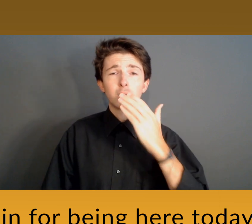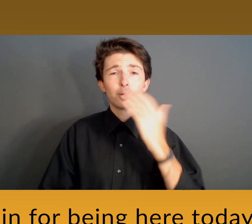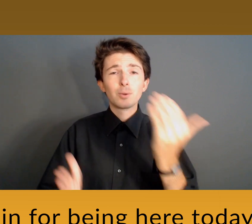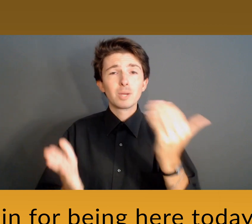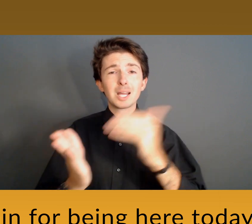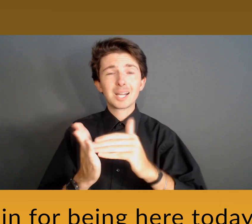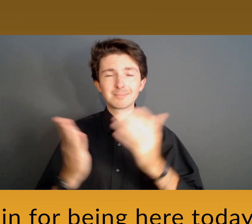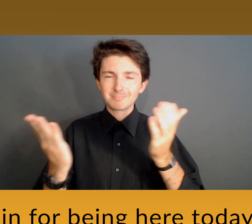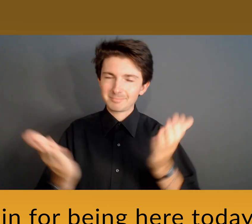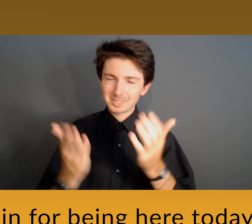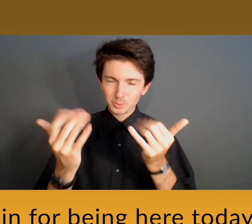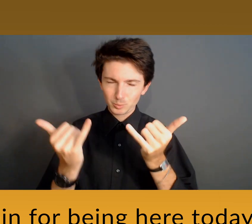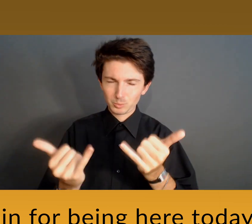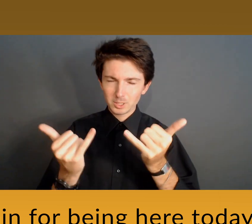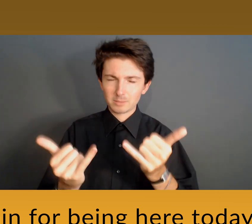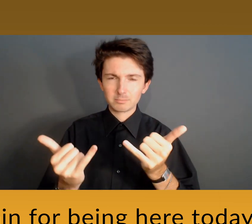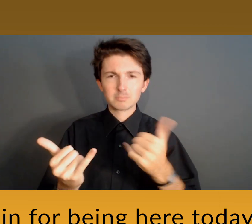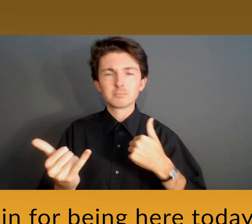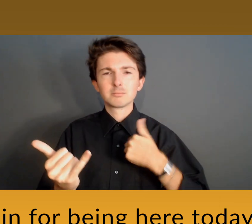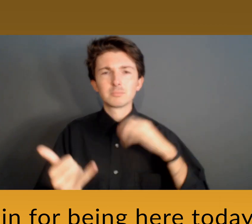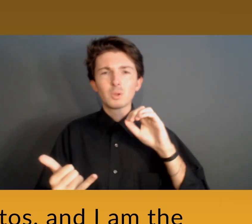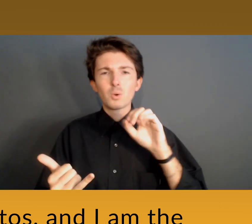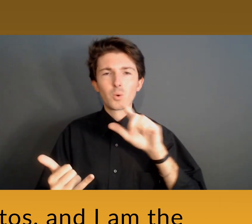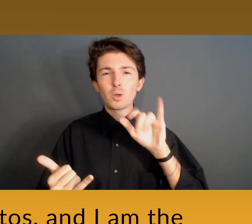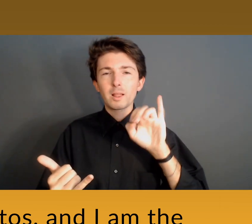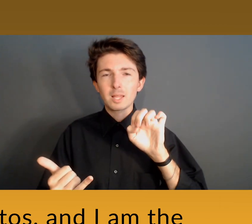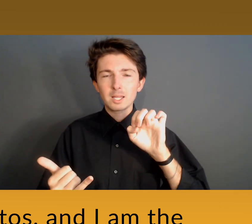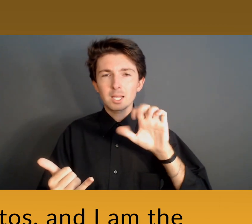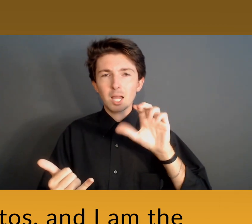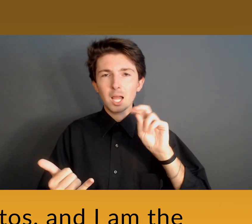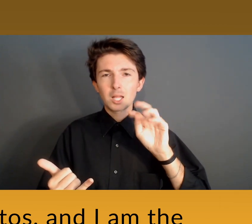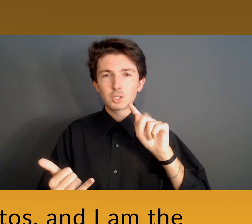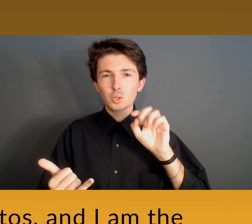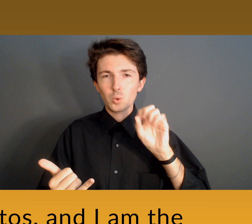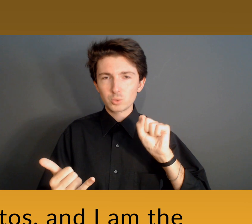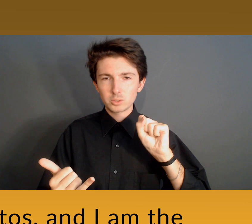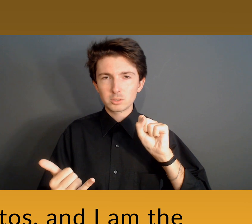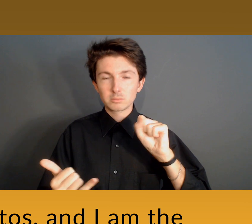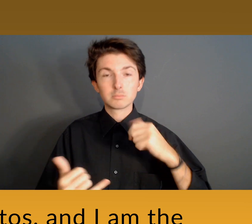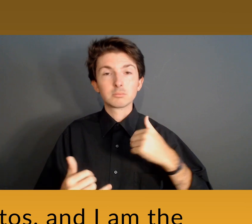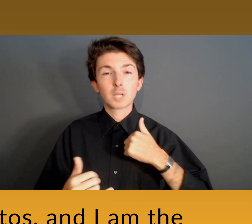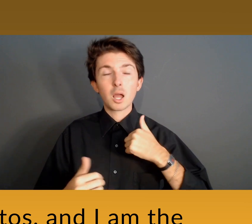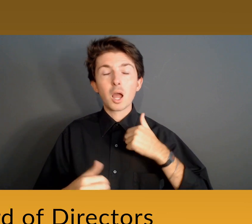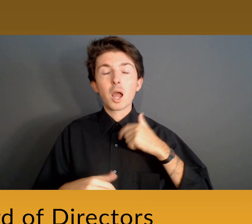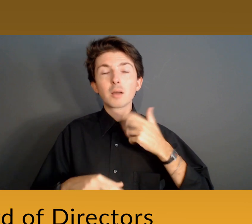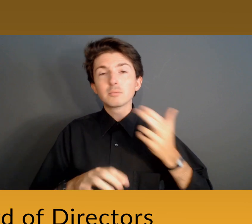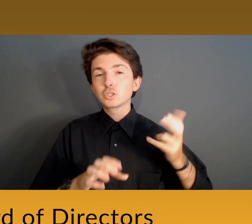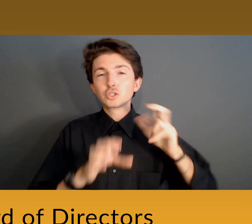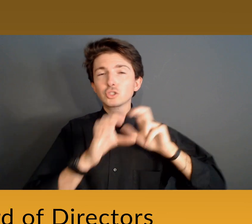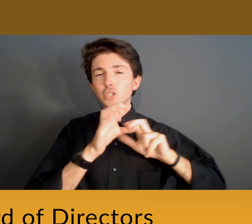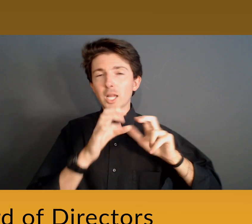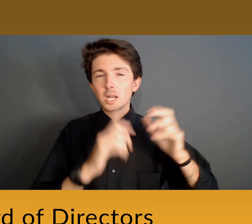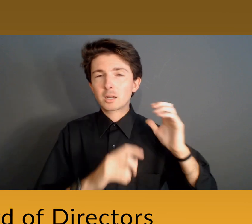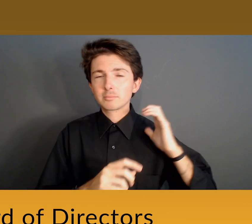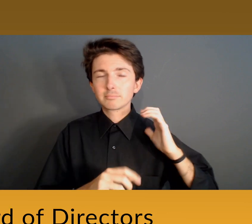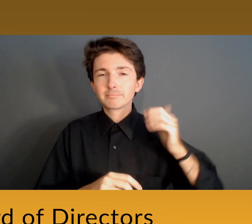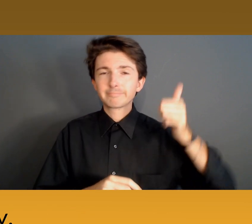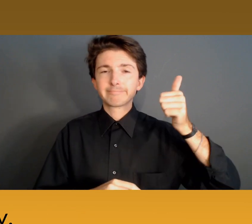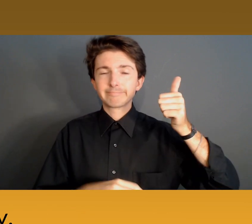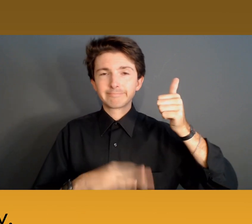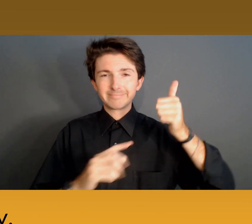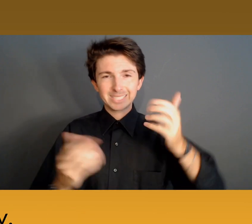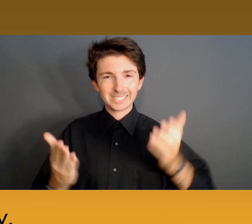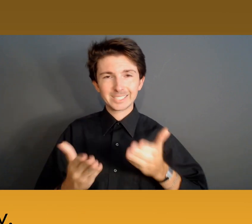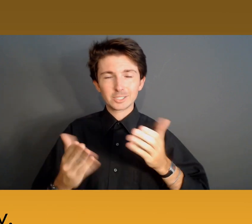Hello, and thanks again for being here today. My name is Oli Cantos, and I am the chairman of the board of